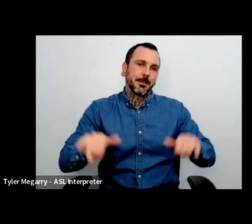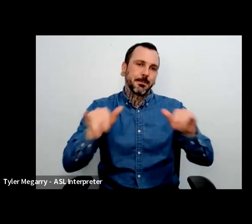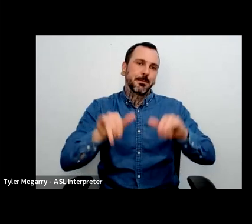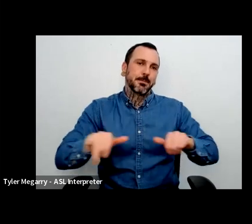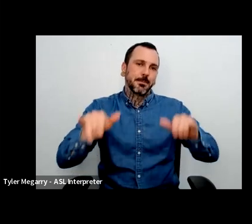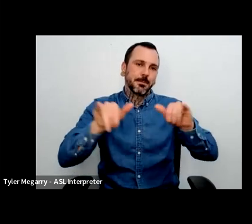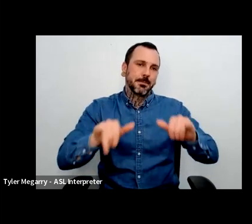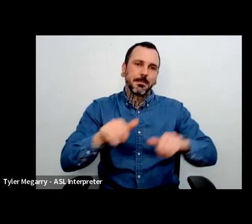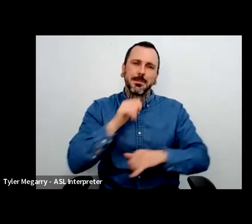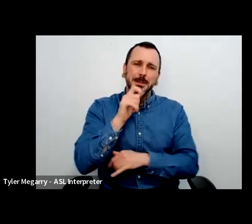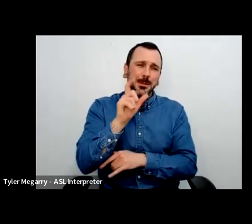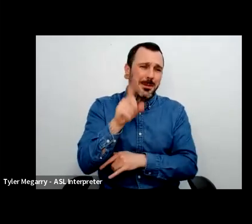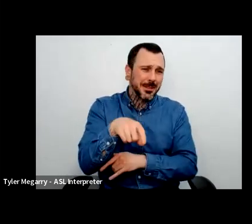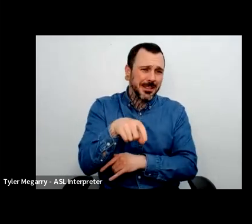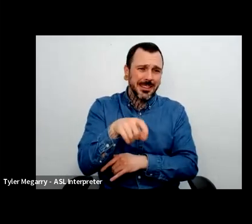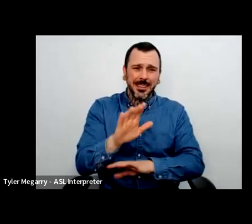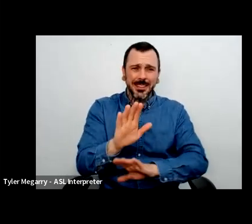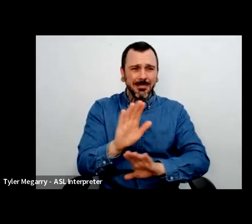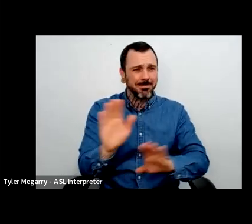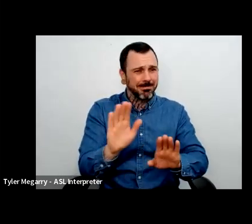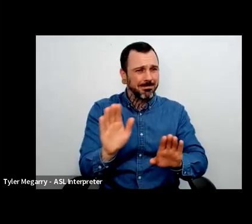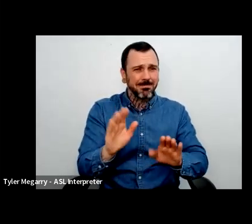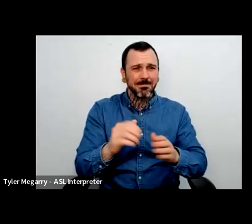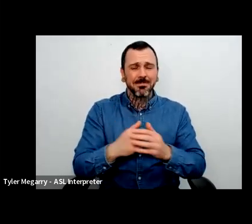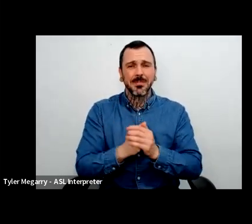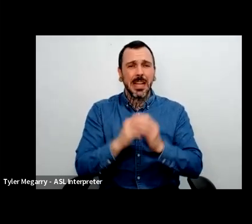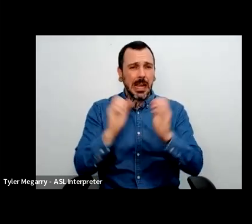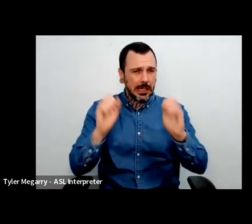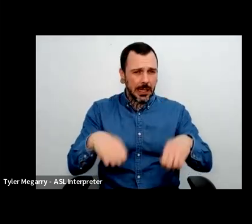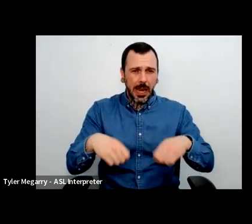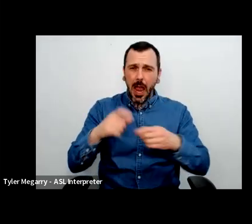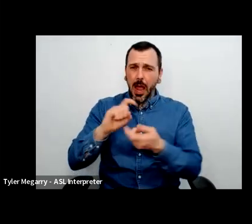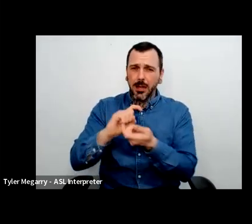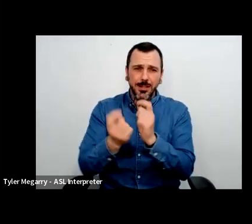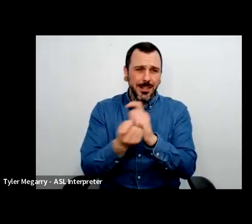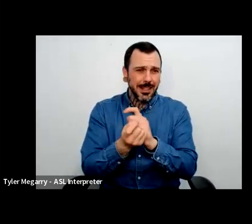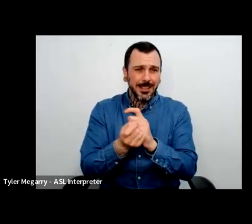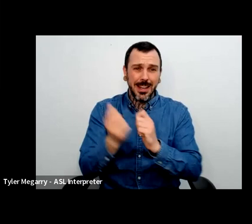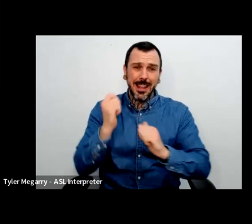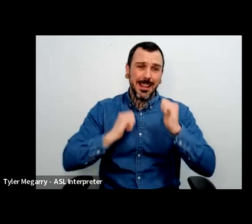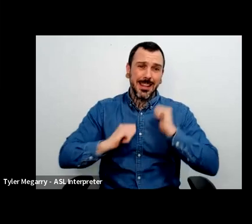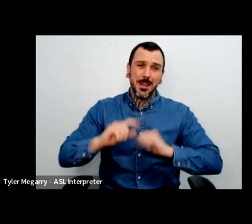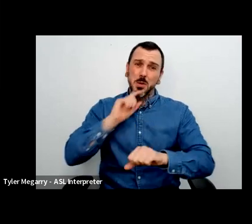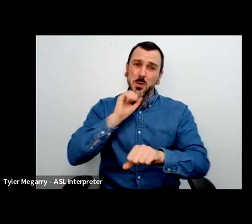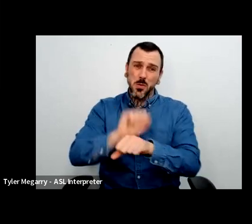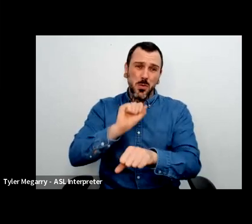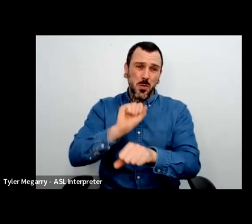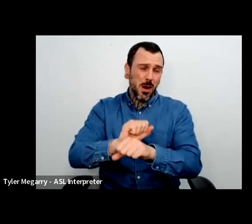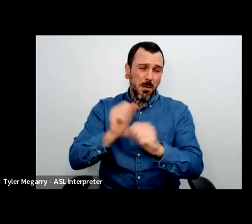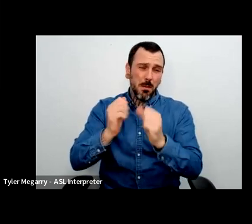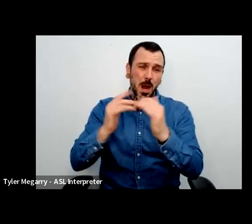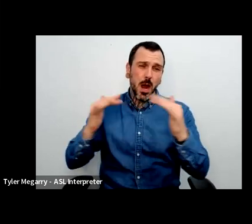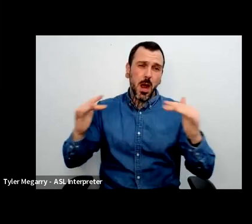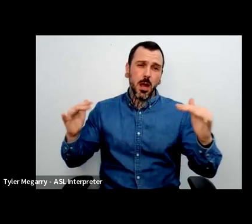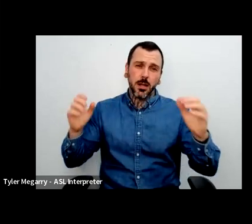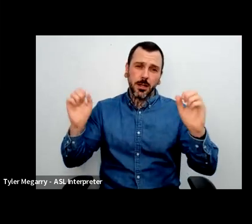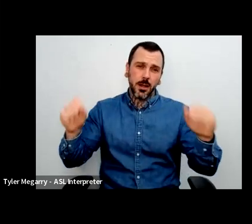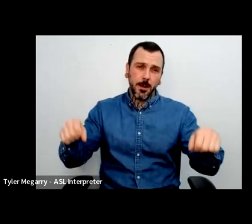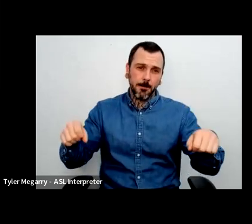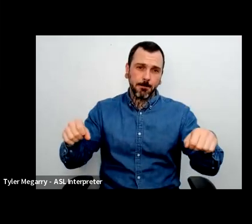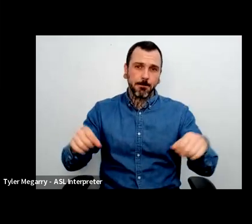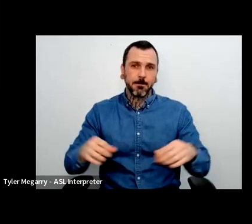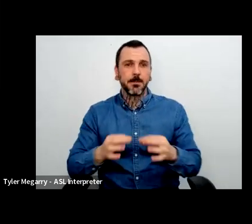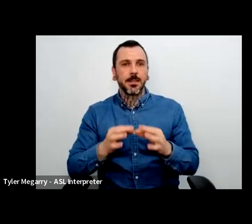800-seat proscenium theater. It can be wherever we make the theater and tell the stories. Yeah, I would rather have